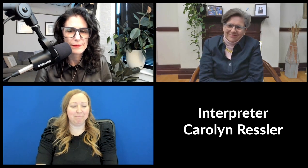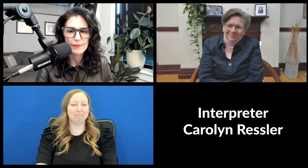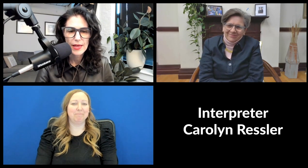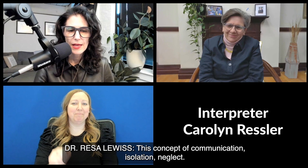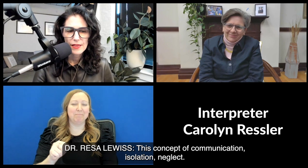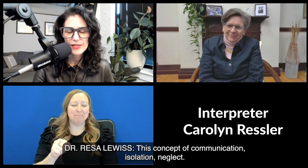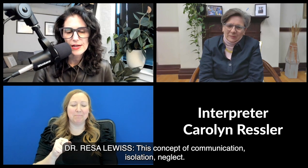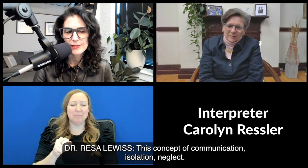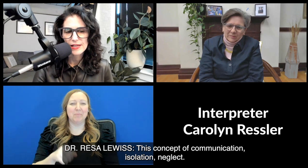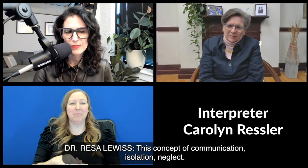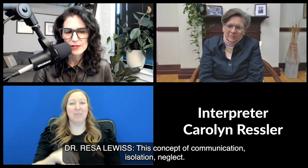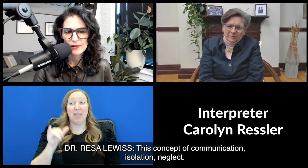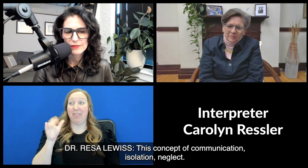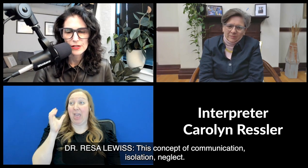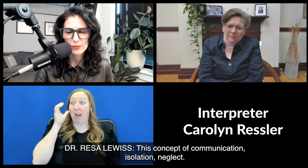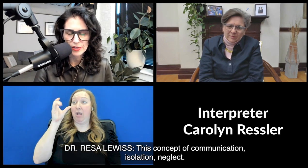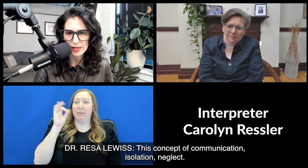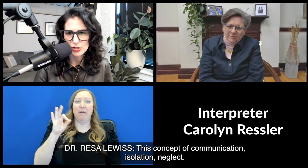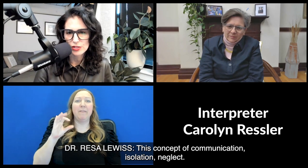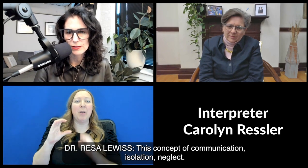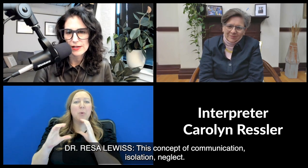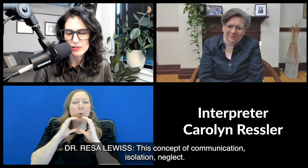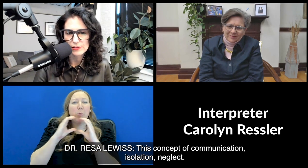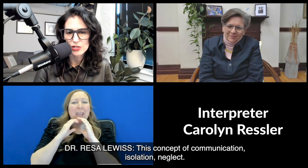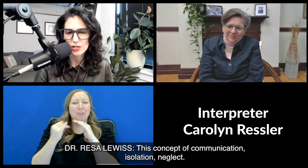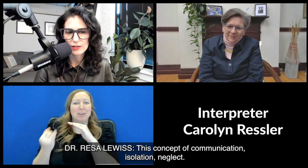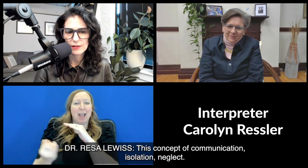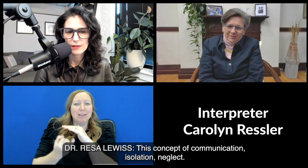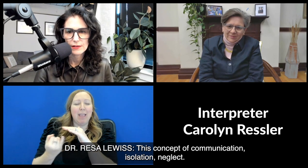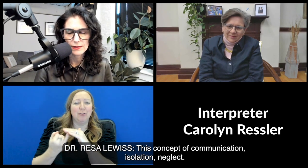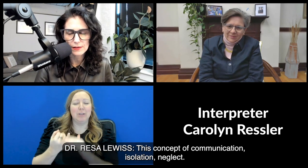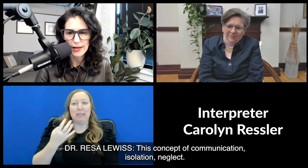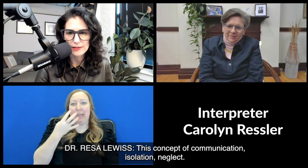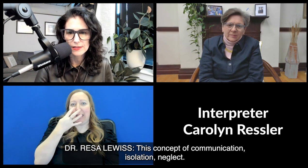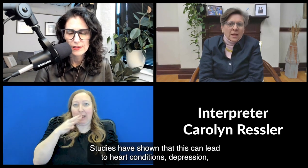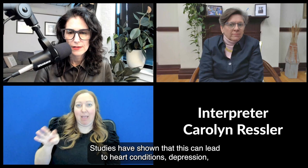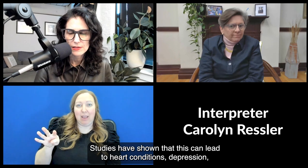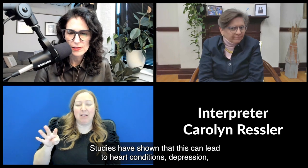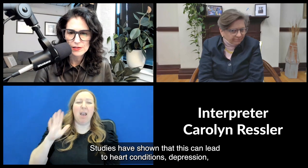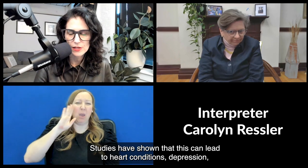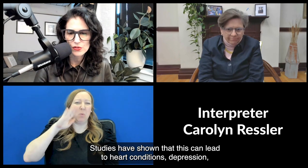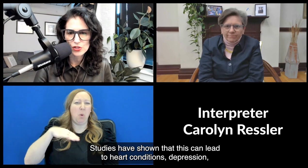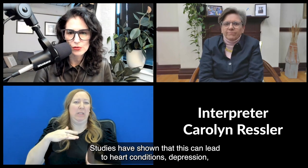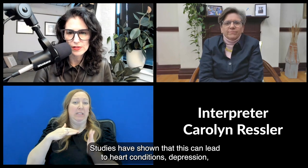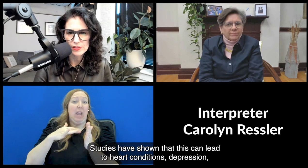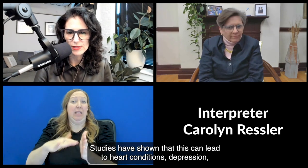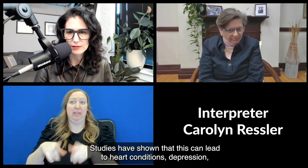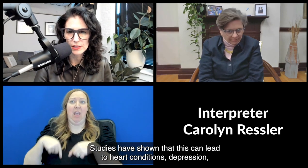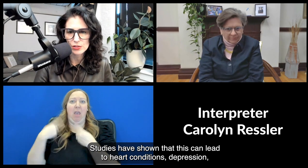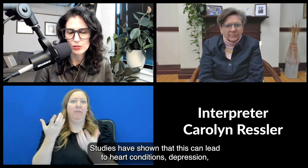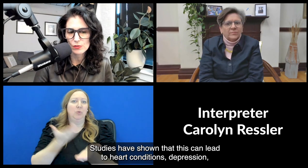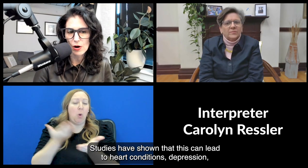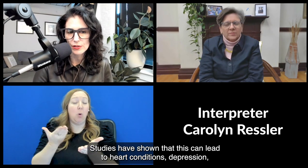Yeah. This concept of communication, isolation, neglect, studies have shown that